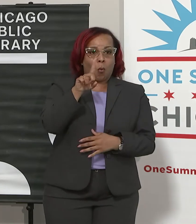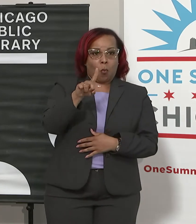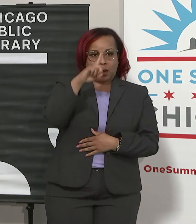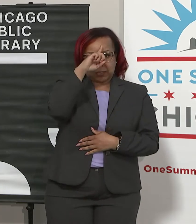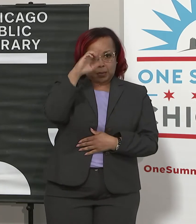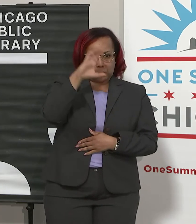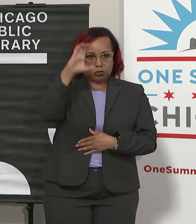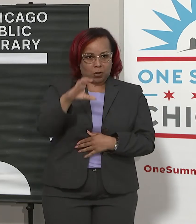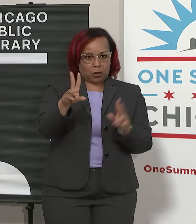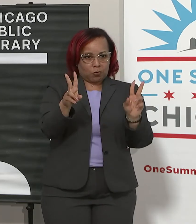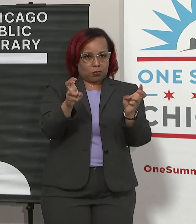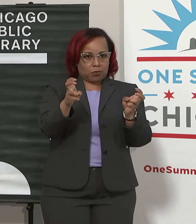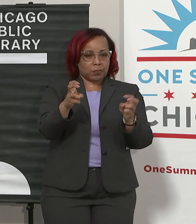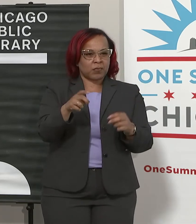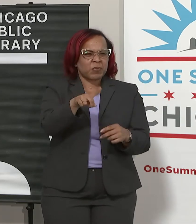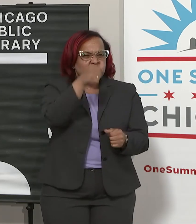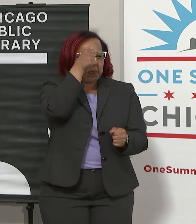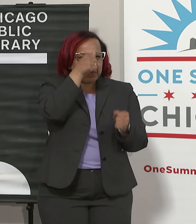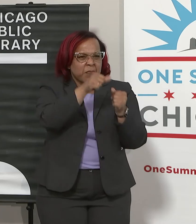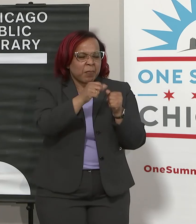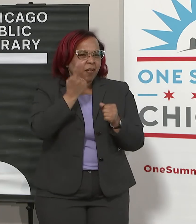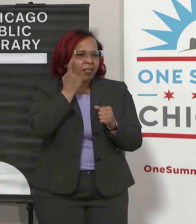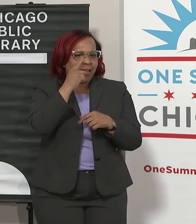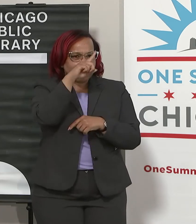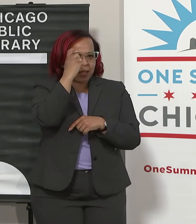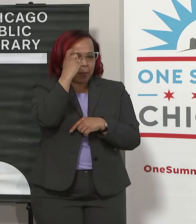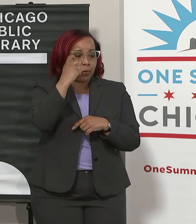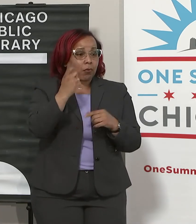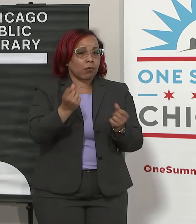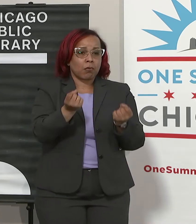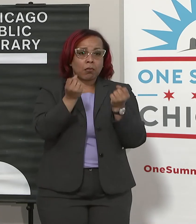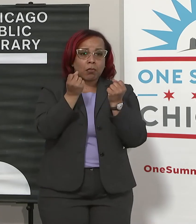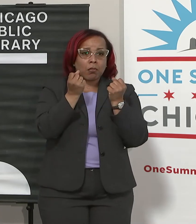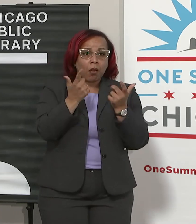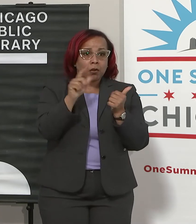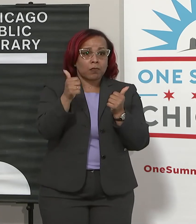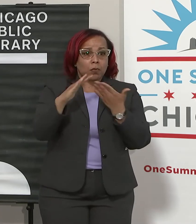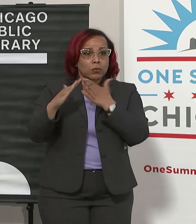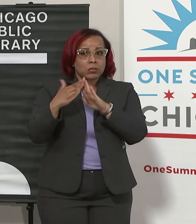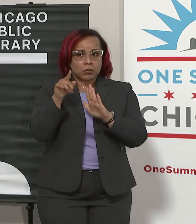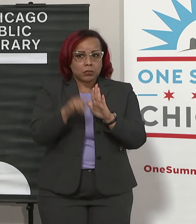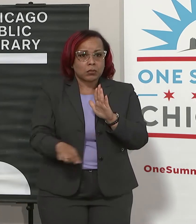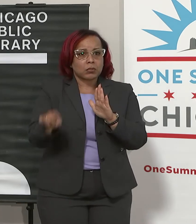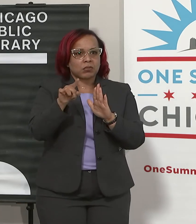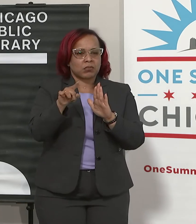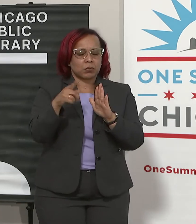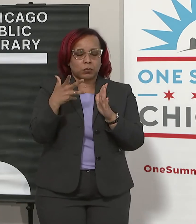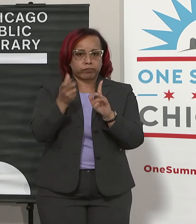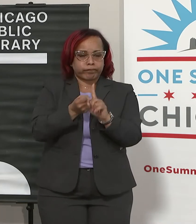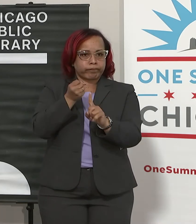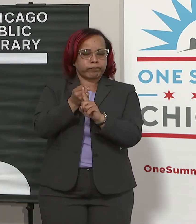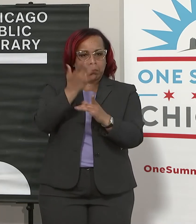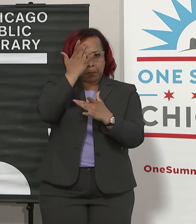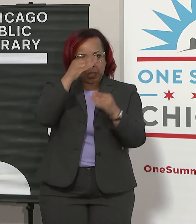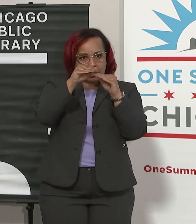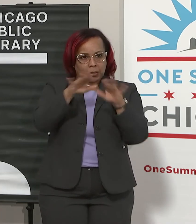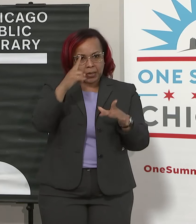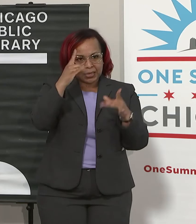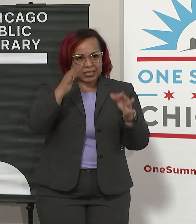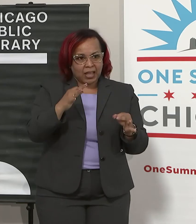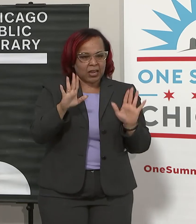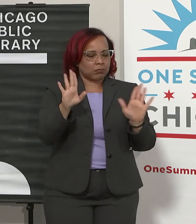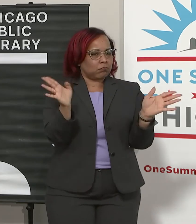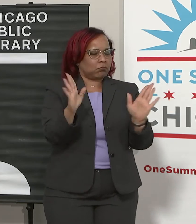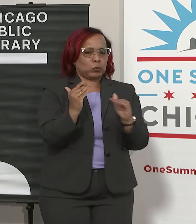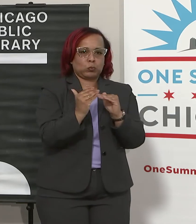Chicago. You'll remember that last summer, a lot of other cities in the face of the pandemic, decided it was